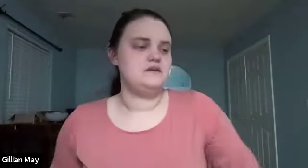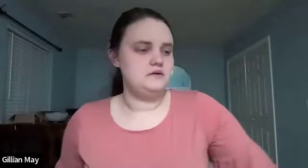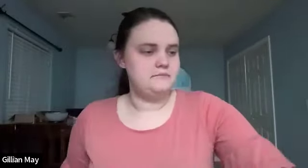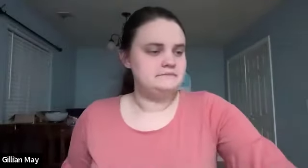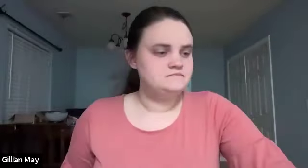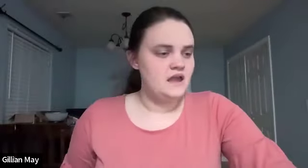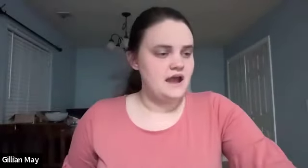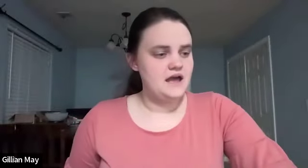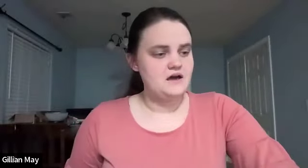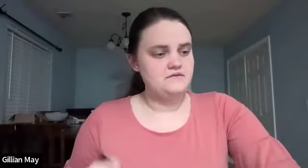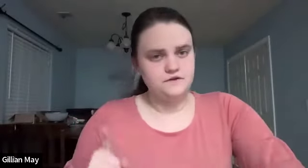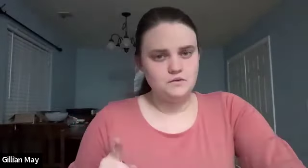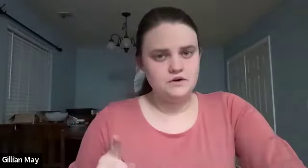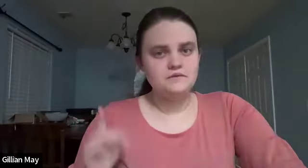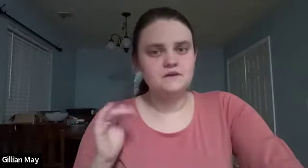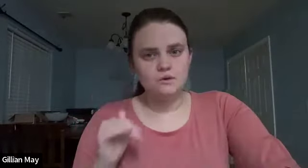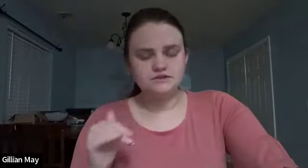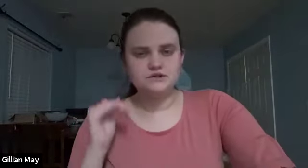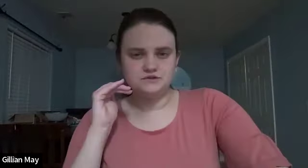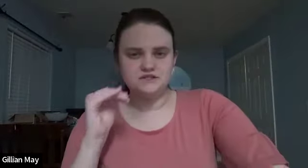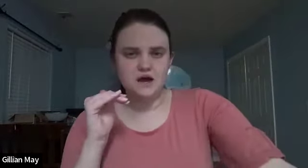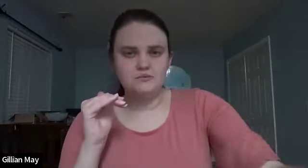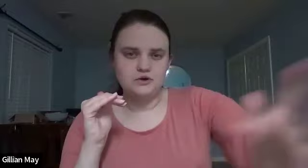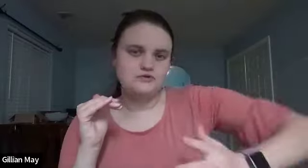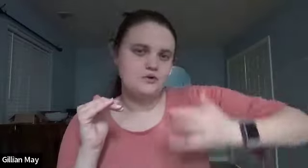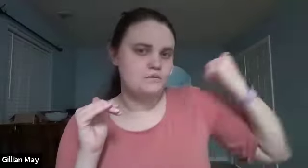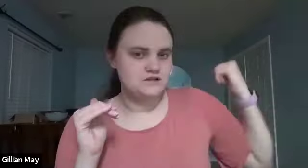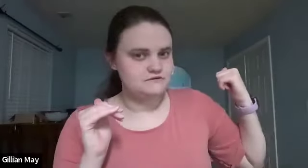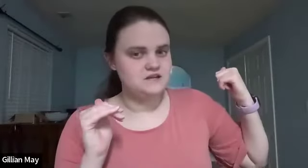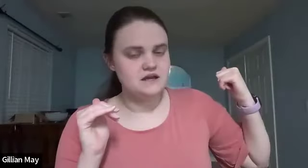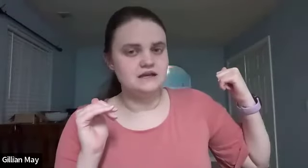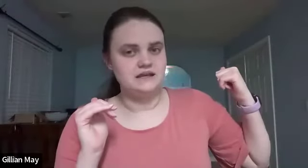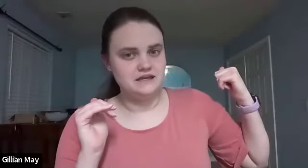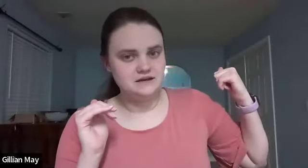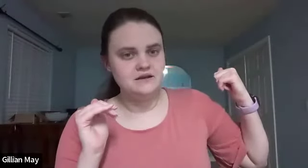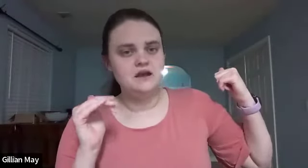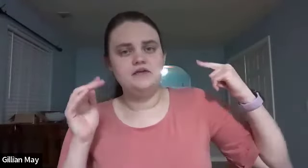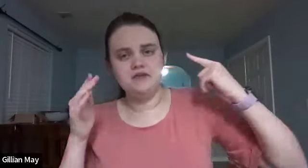Okay, I have a few more. Then what we'll do is we'll stop. We'll go through all the ones we've done again, and then I'll